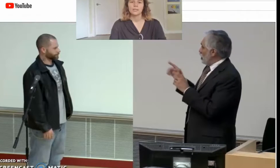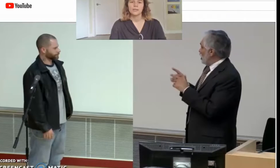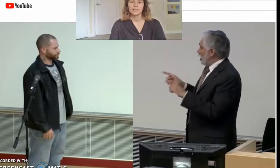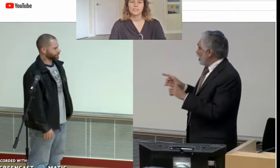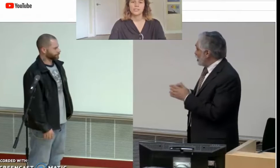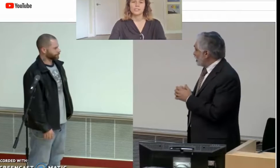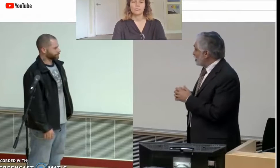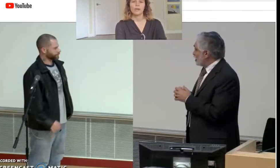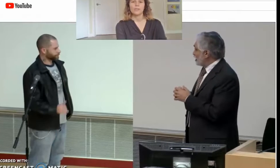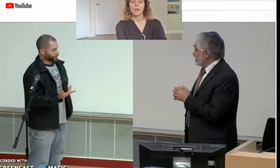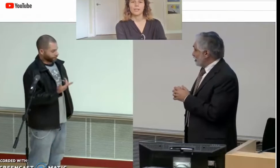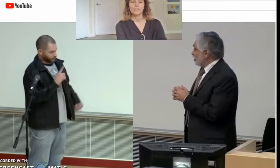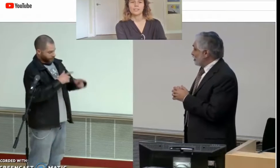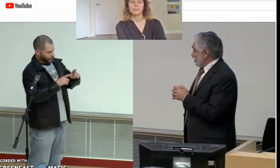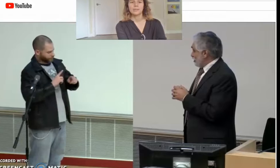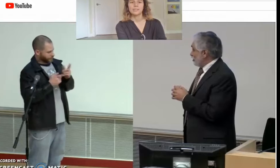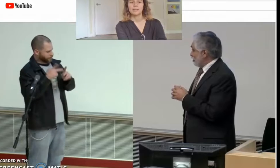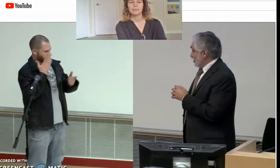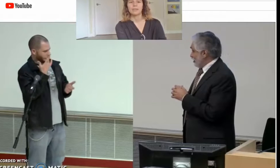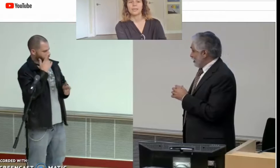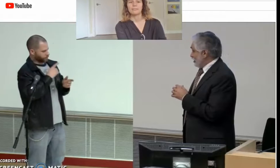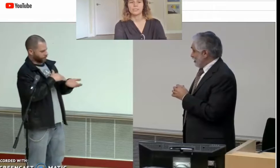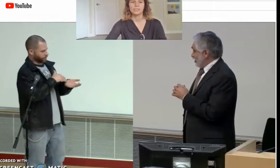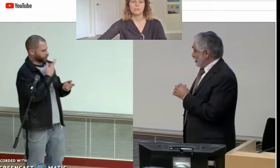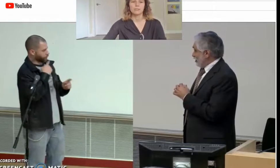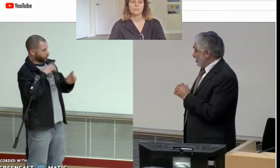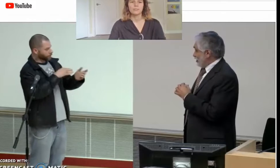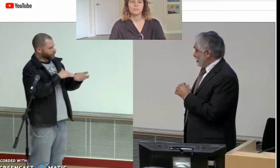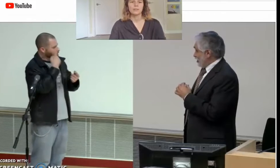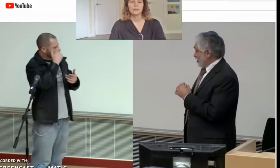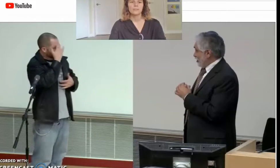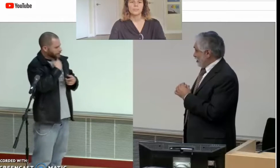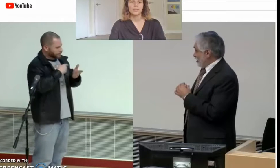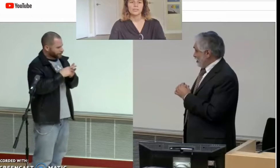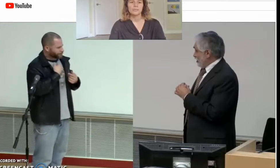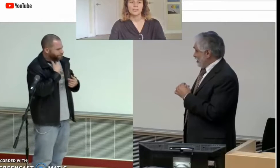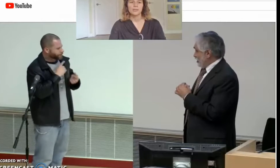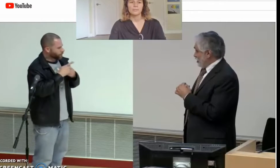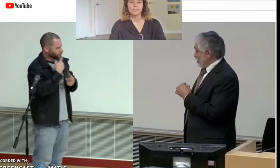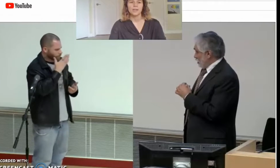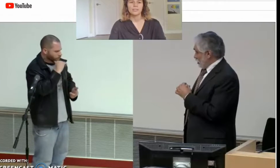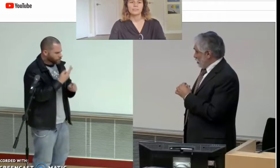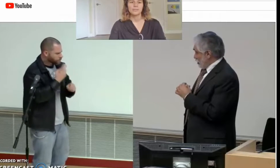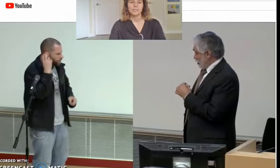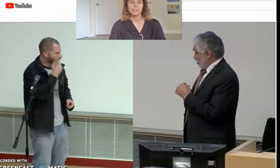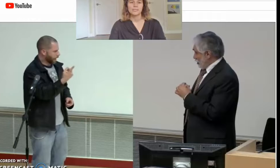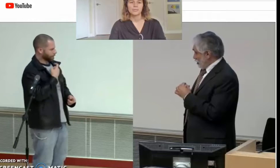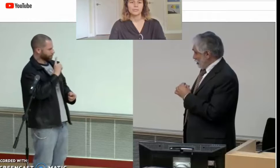it's hard to change the way you enter into the military without language in general. Yeah, that's what I thought. But the doctor viewed me as somebody who